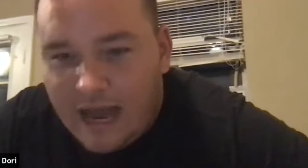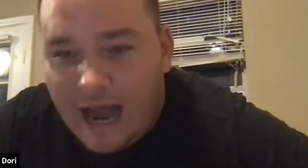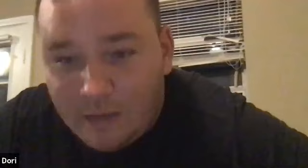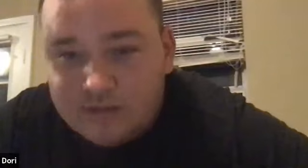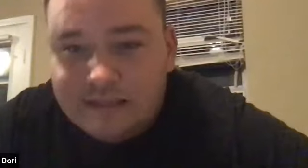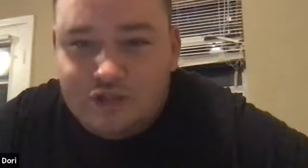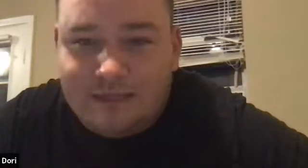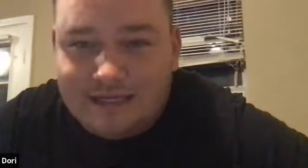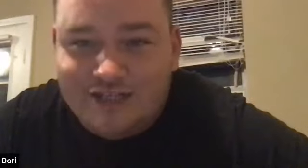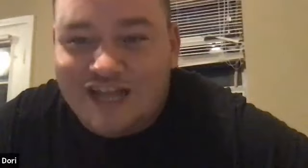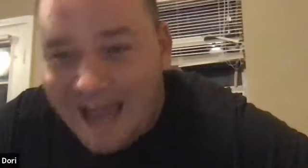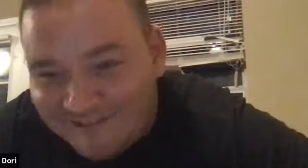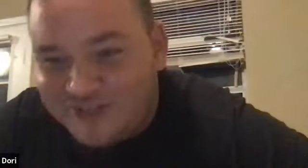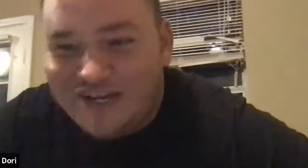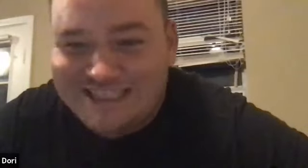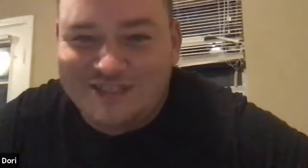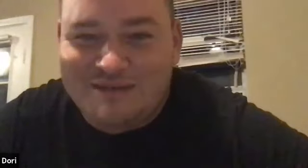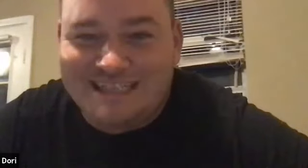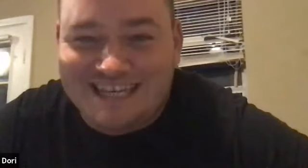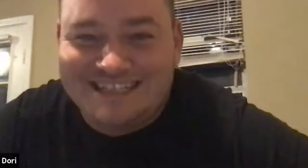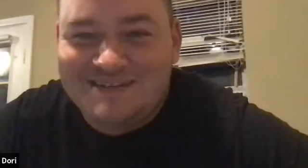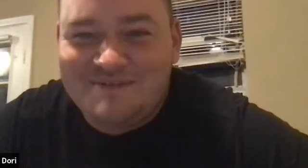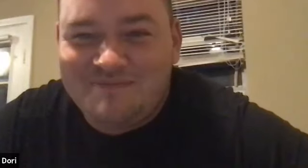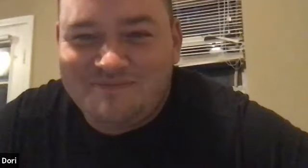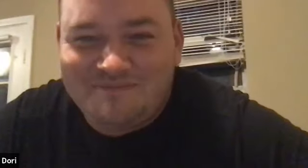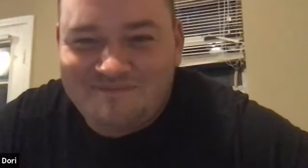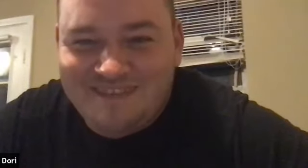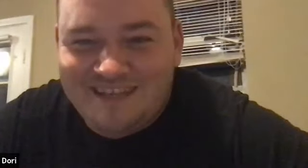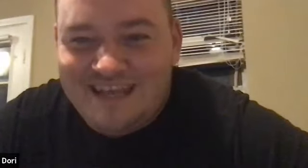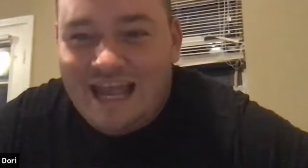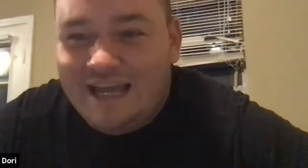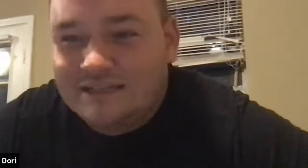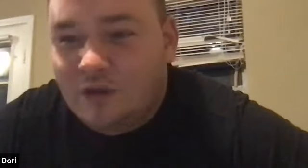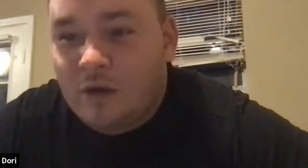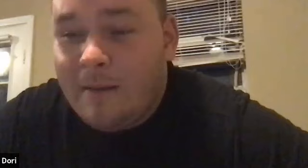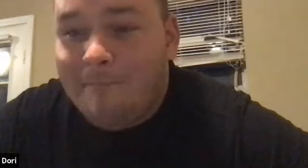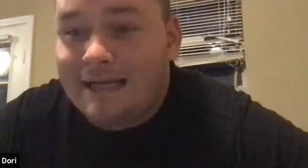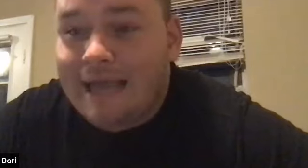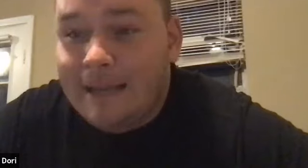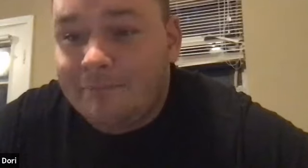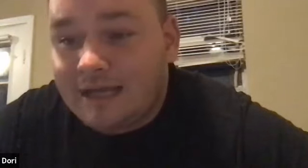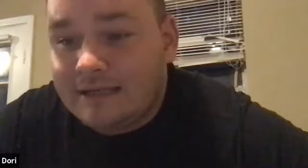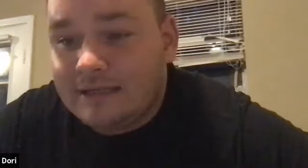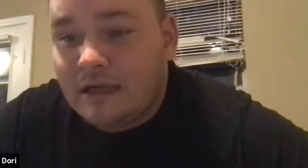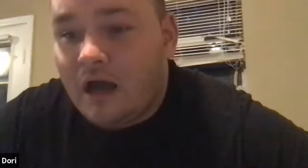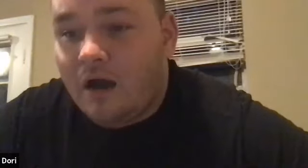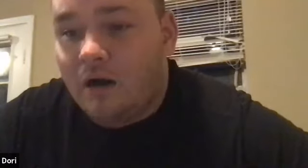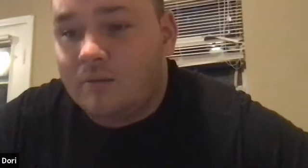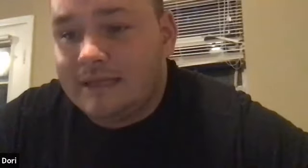I will teach them English after I teach them how to sign. And so my game plan